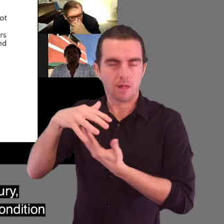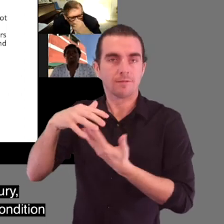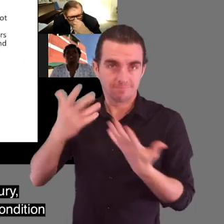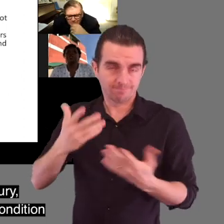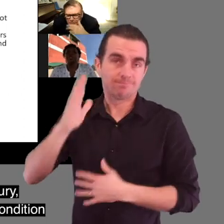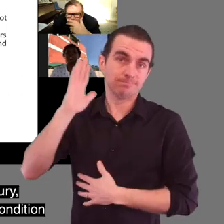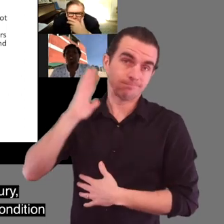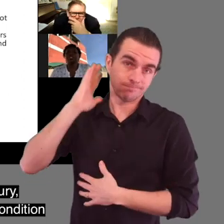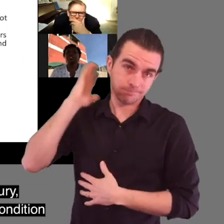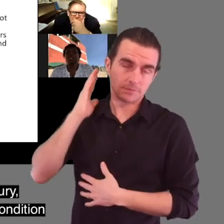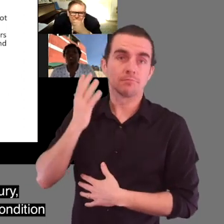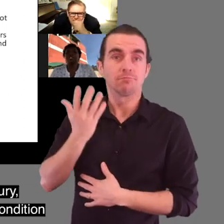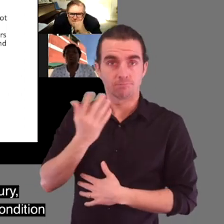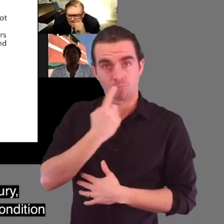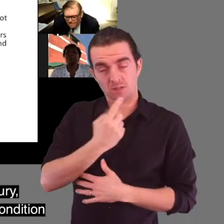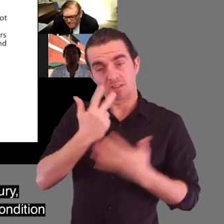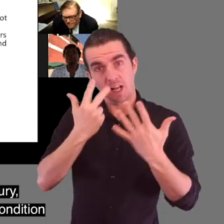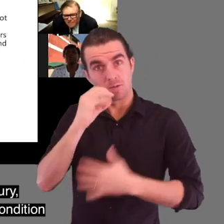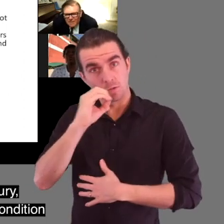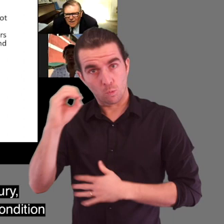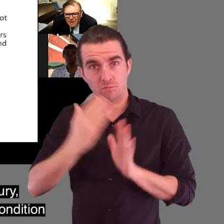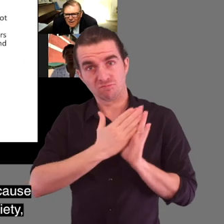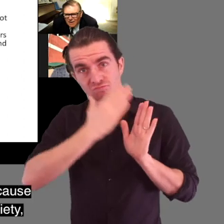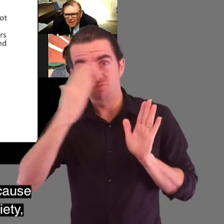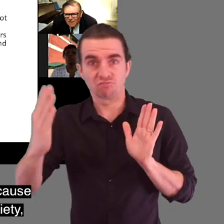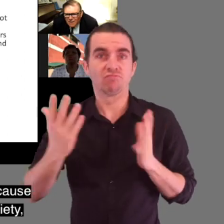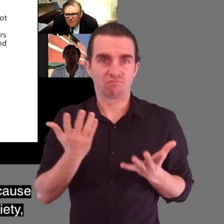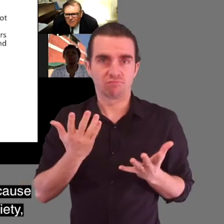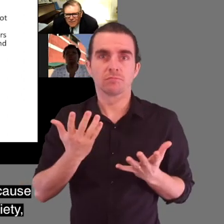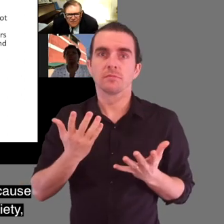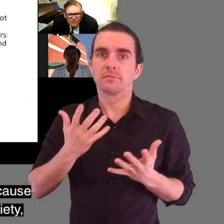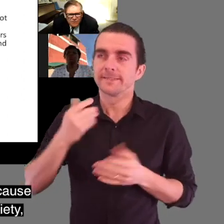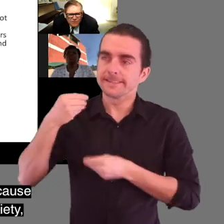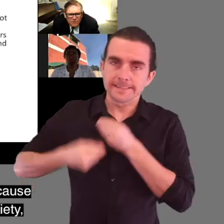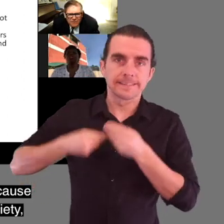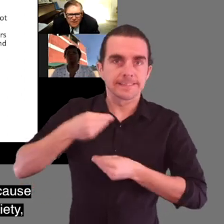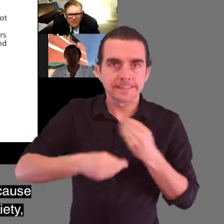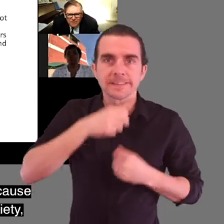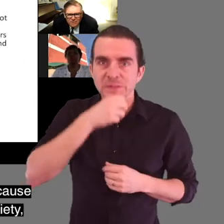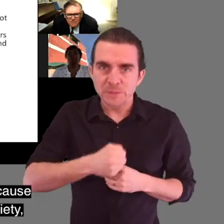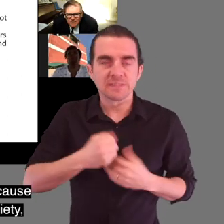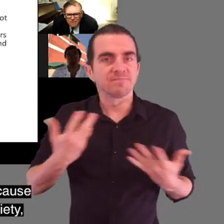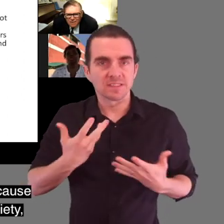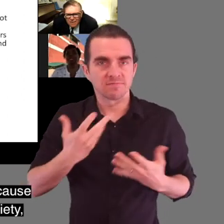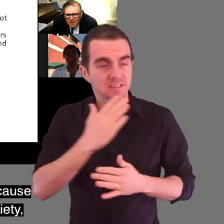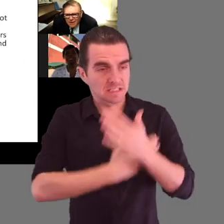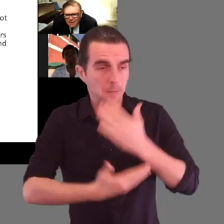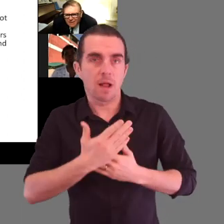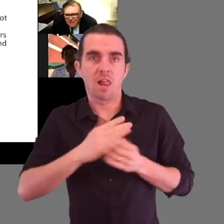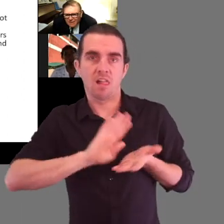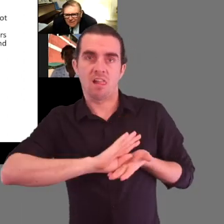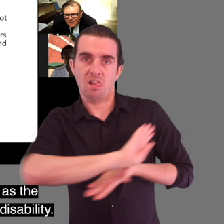In the 19th and 20th century, a disabled person's medical condition was thought to be the root cause of their exclusion from